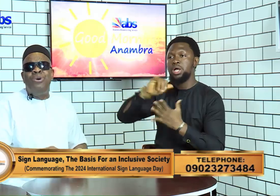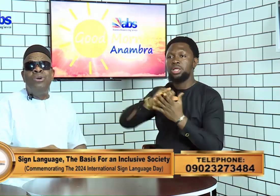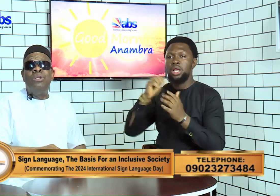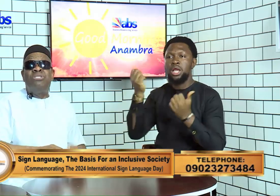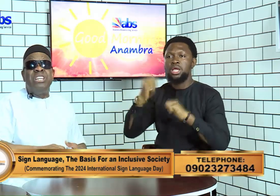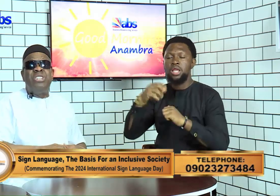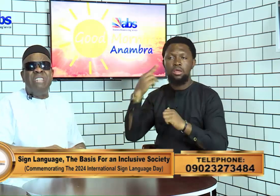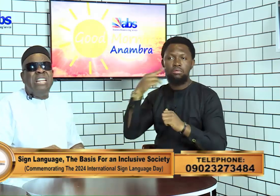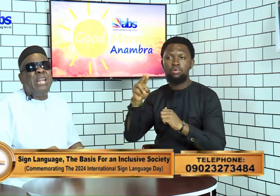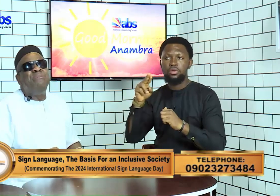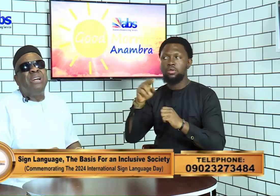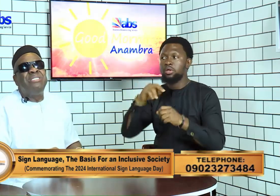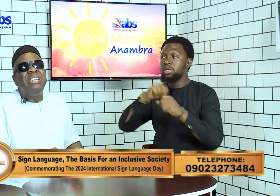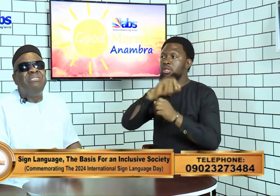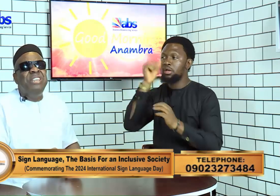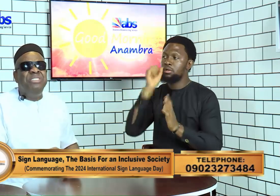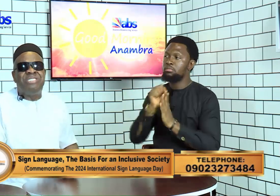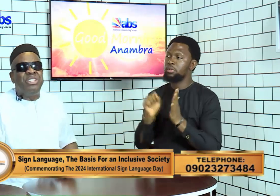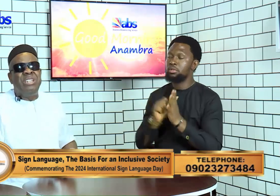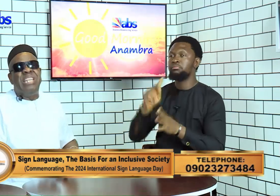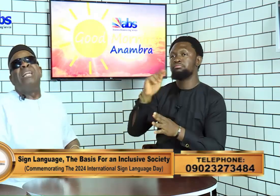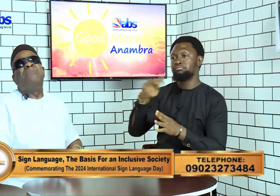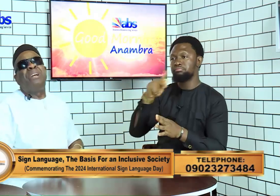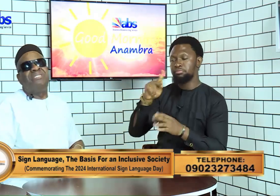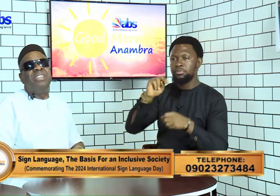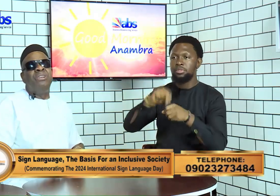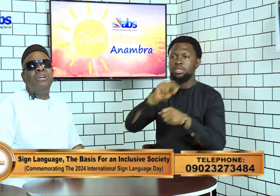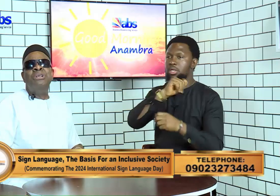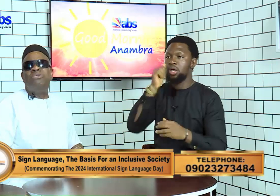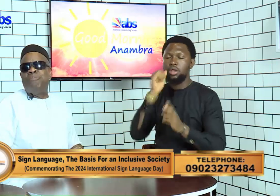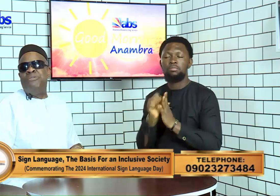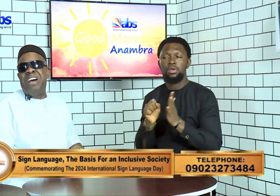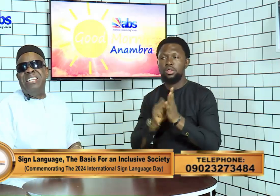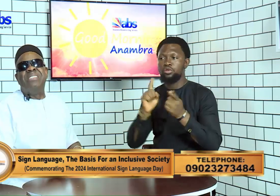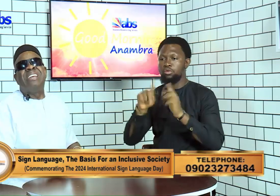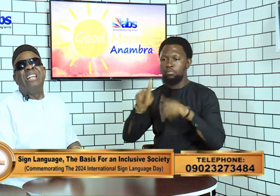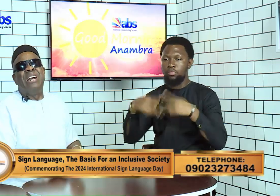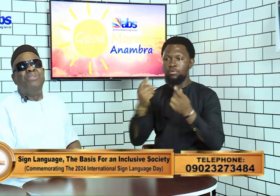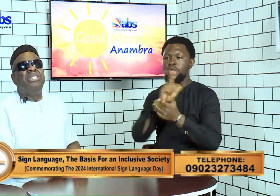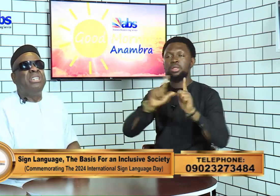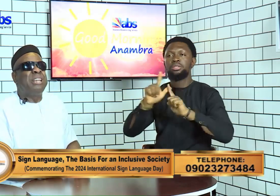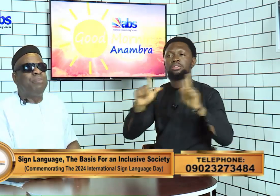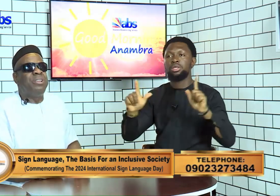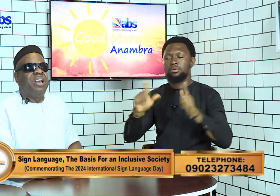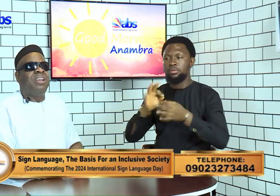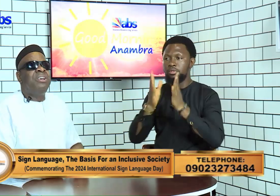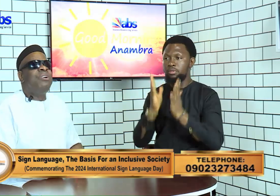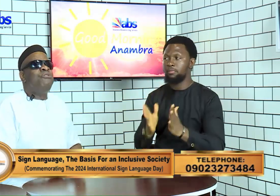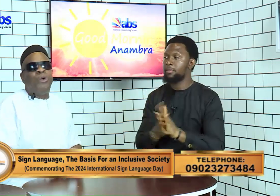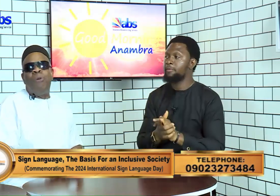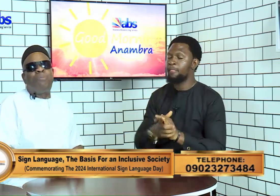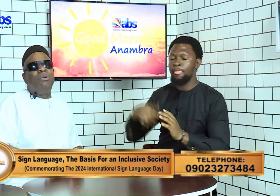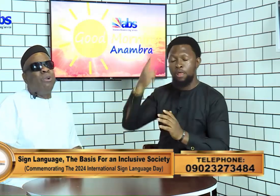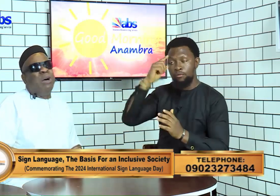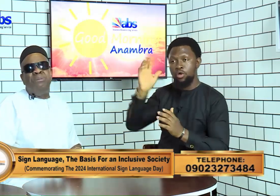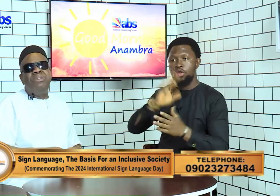radio station in Anambra State, TV station in Anambra State, to provide a sign language interpreter for